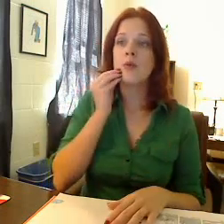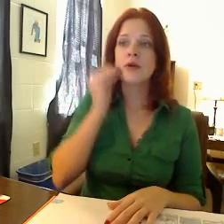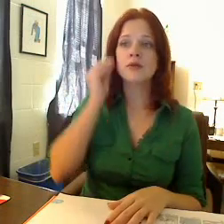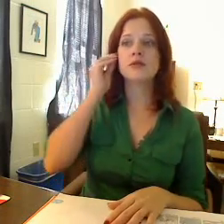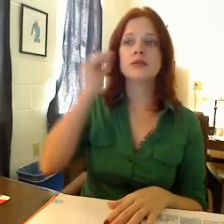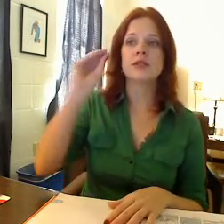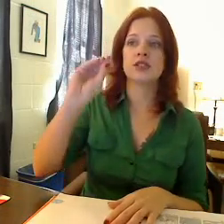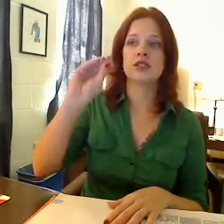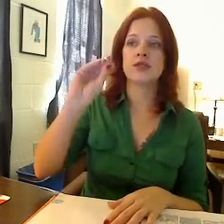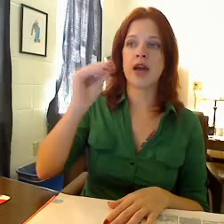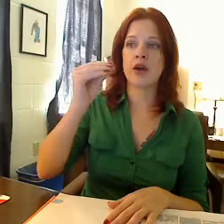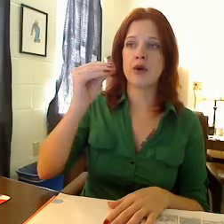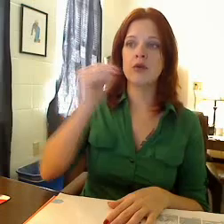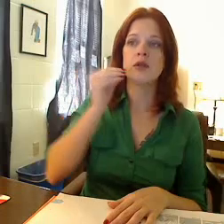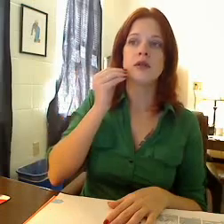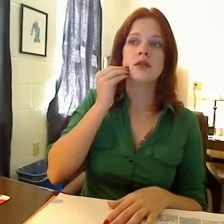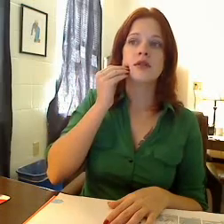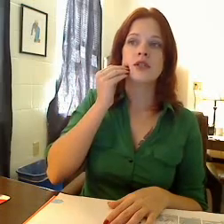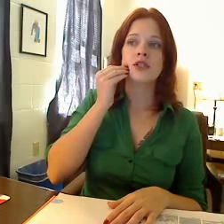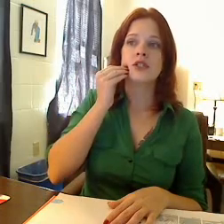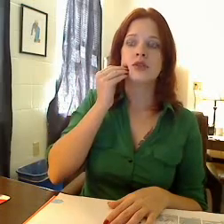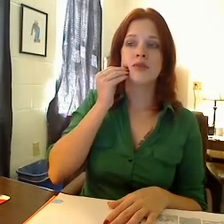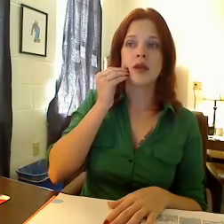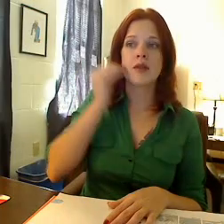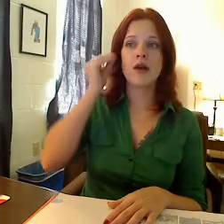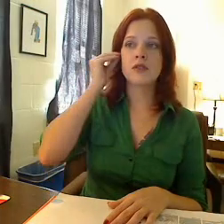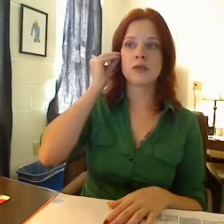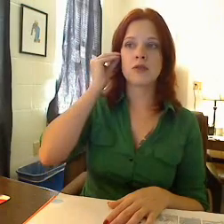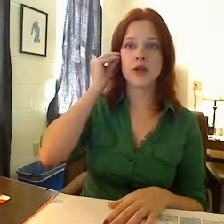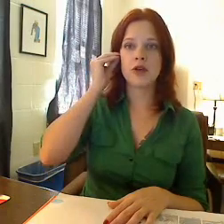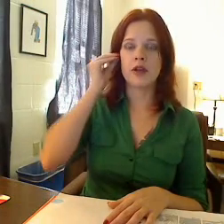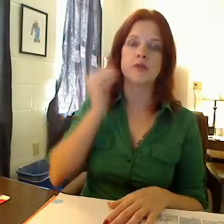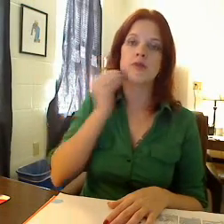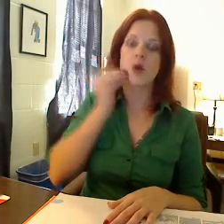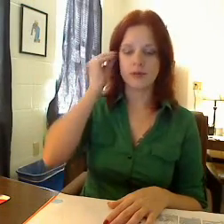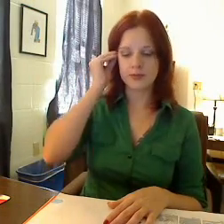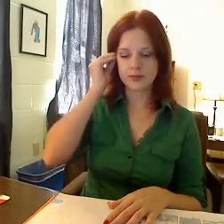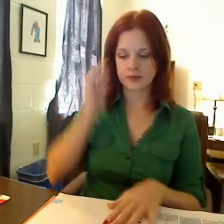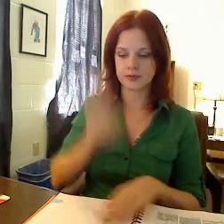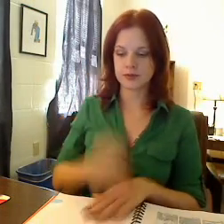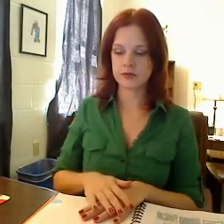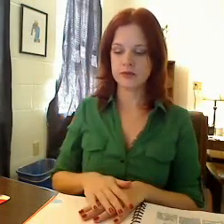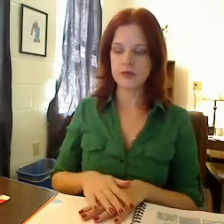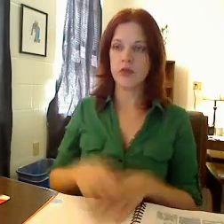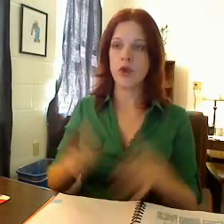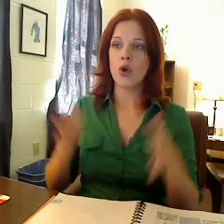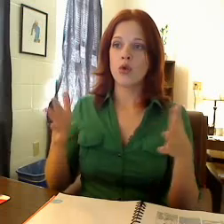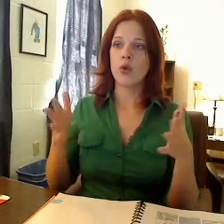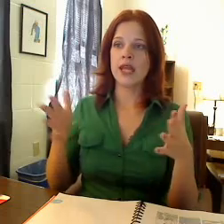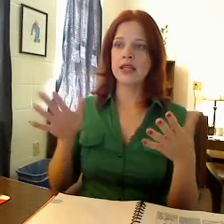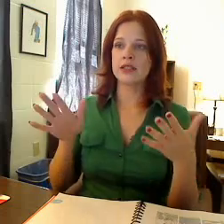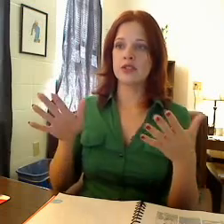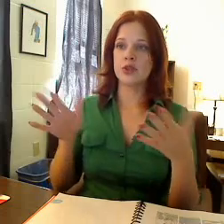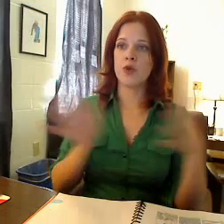Home is just a flat O. Touch it sort of by your mouth and sort of by your ear. Home. Wind is 2